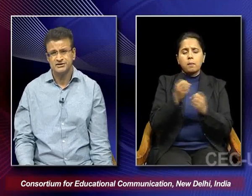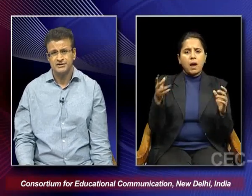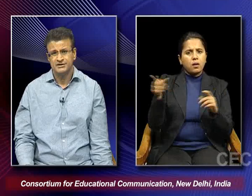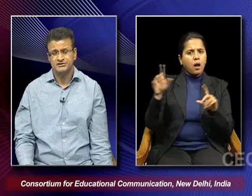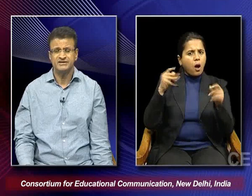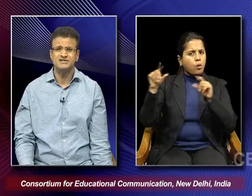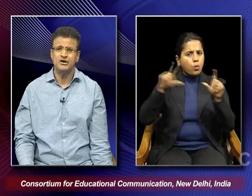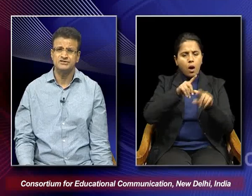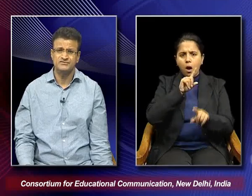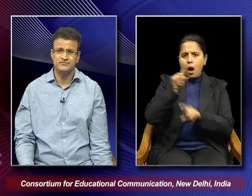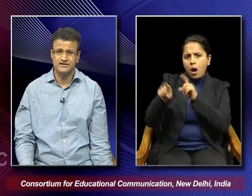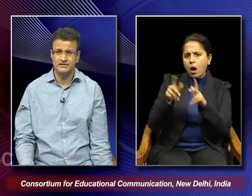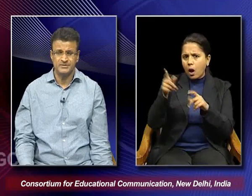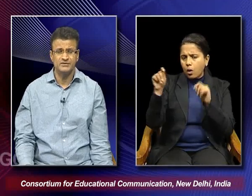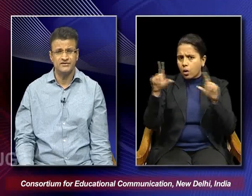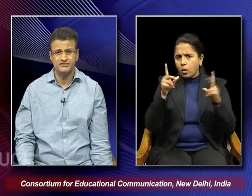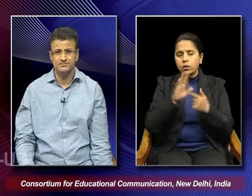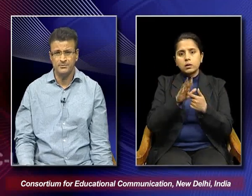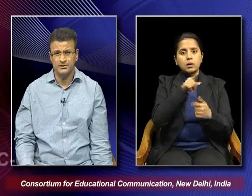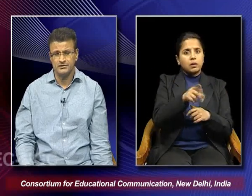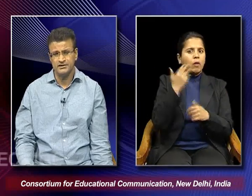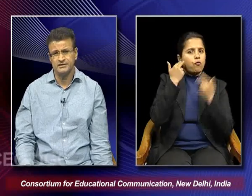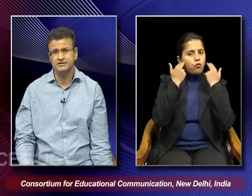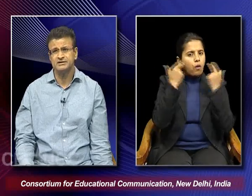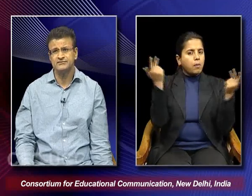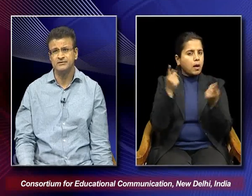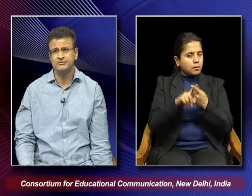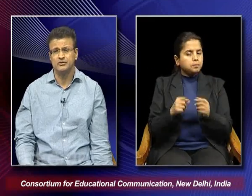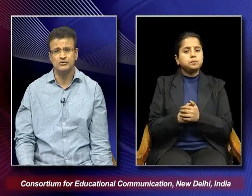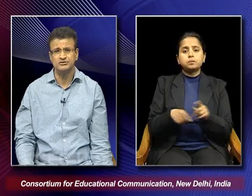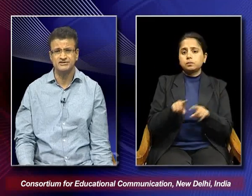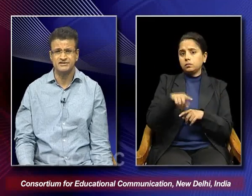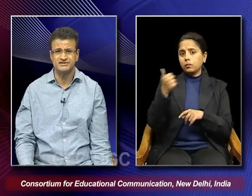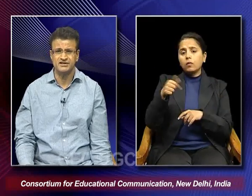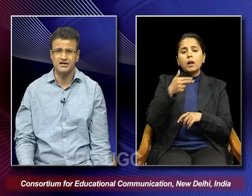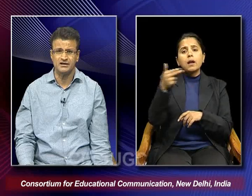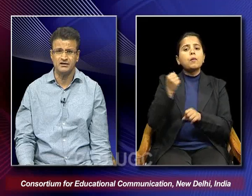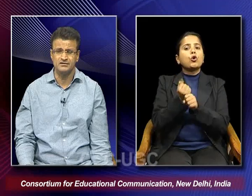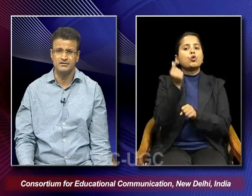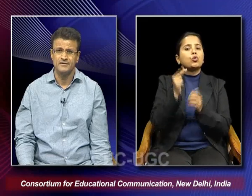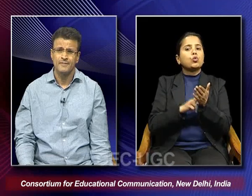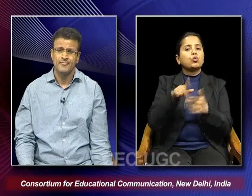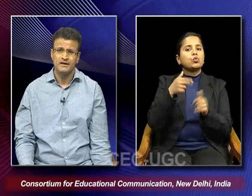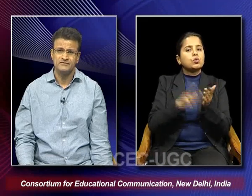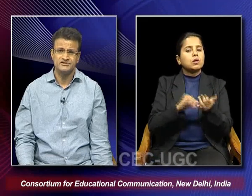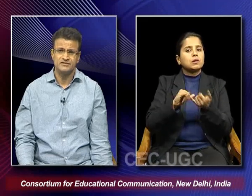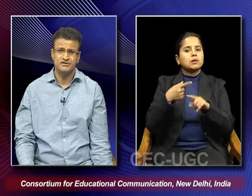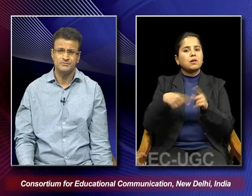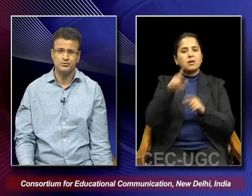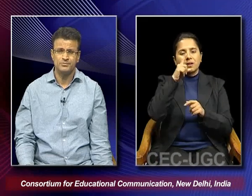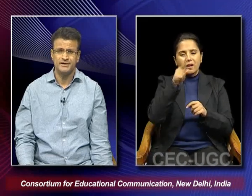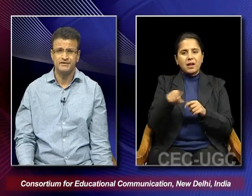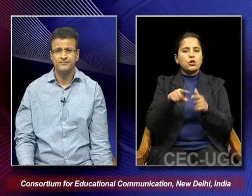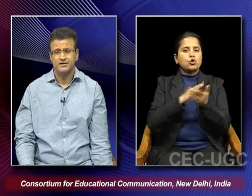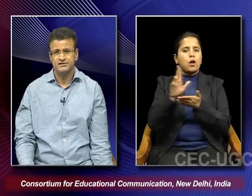scenes, that is how this film became very popular. Then another film called Gunjan Saxena, Kargil Girl, in which Janhavi